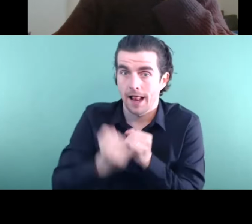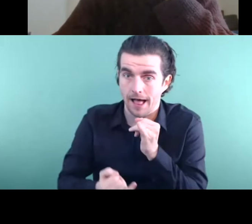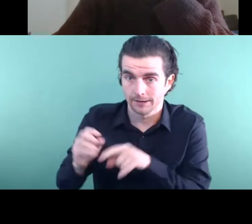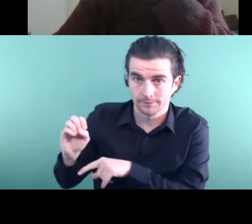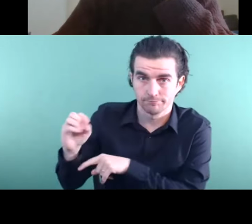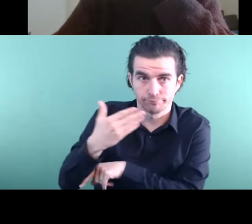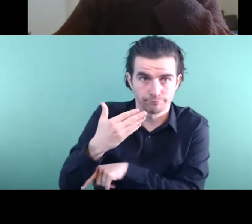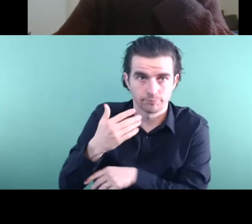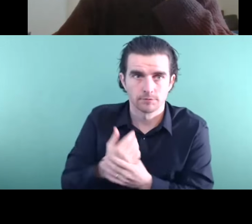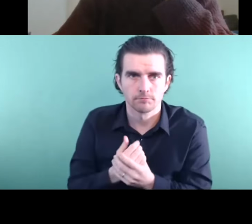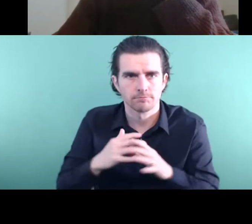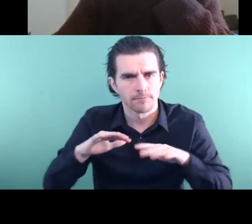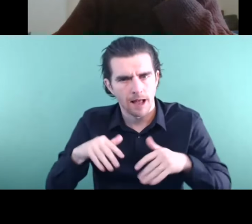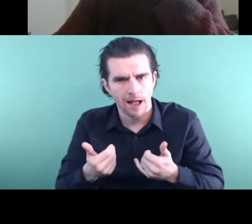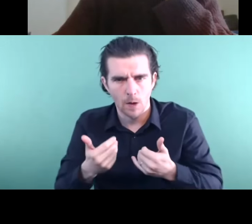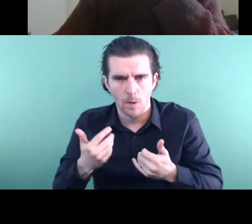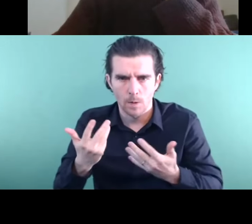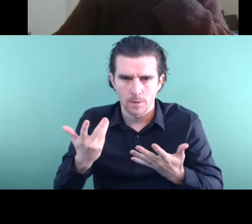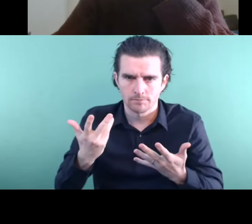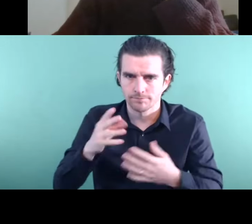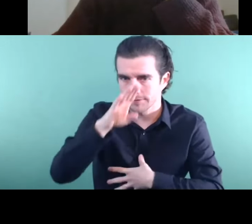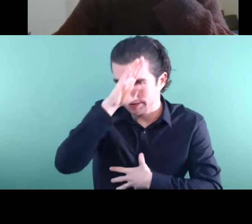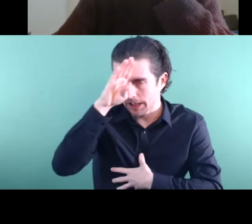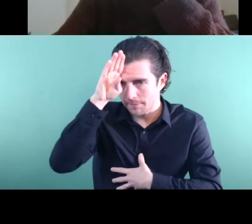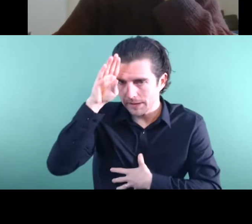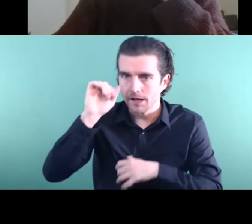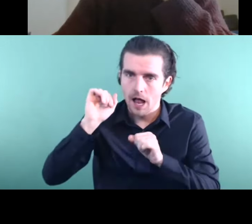as an advocate in the beginning of your